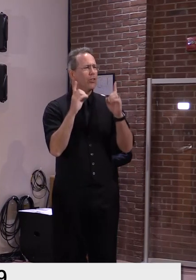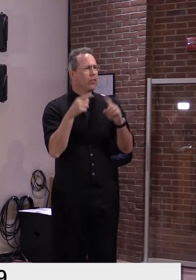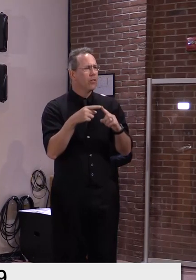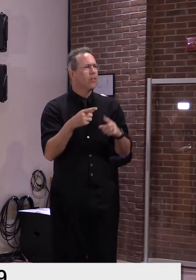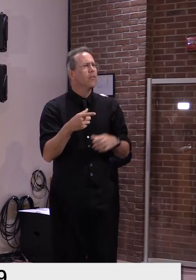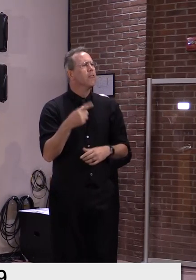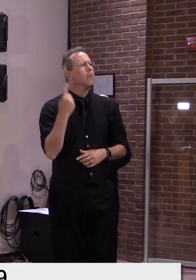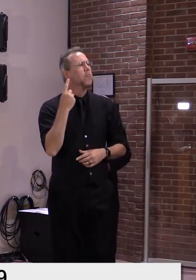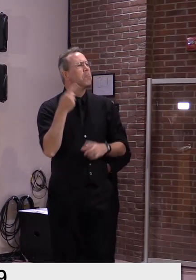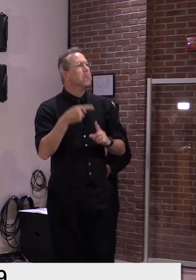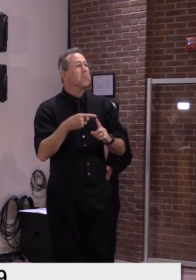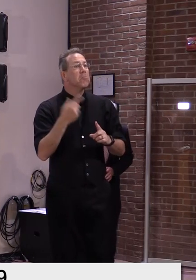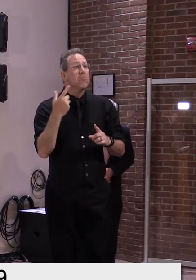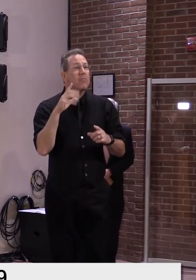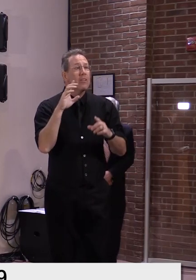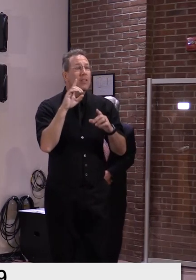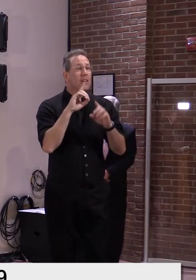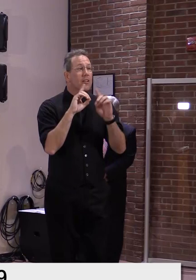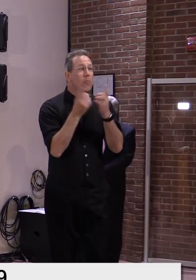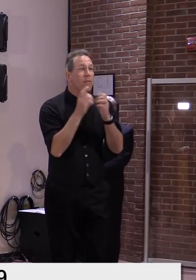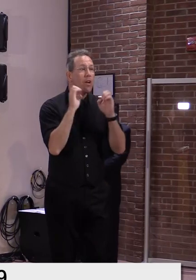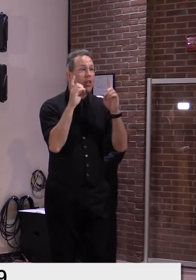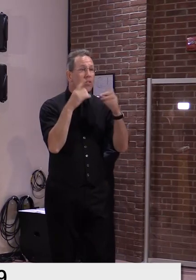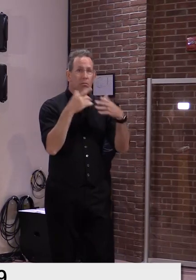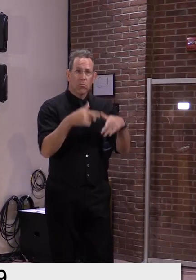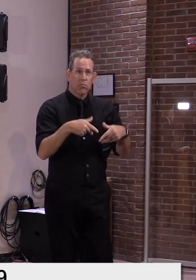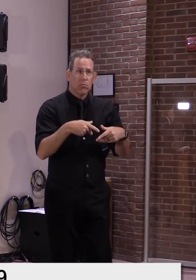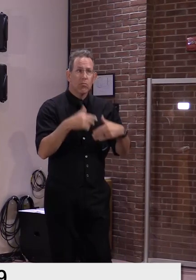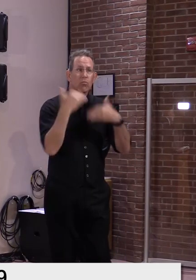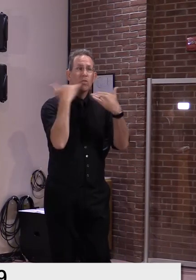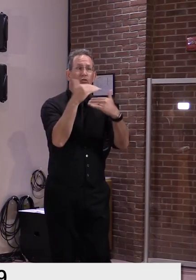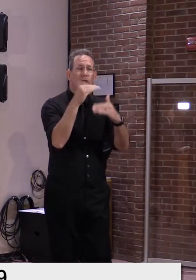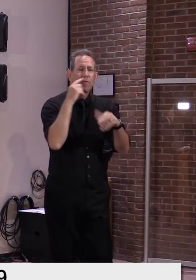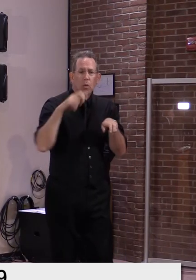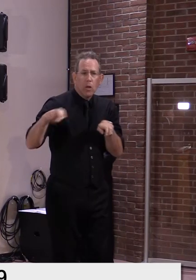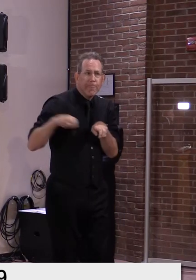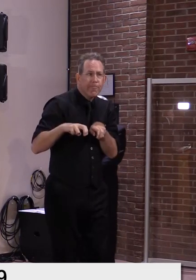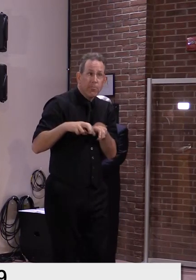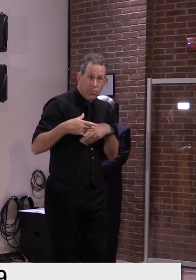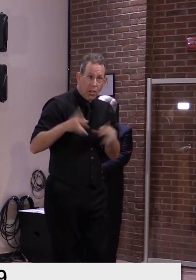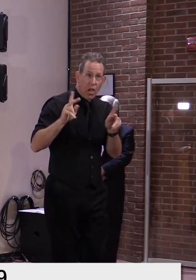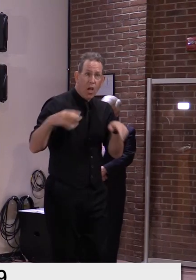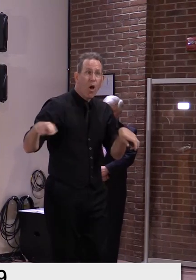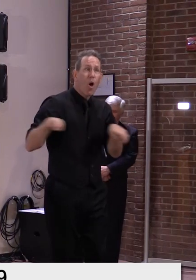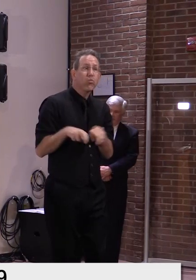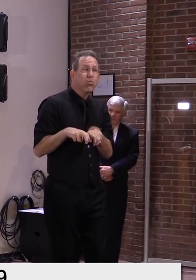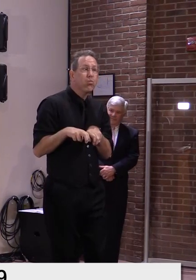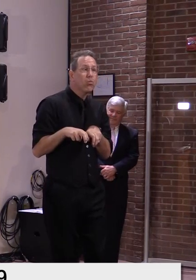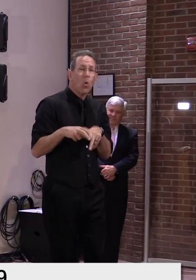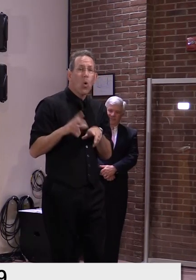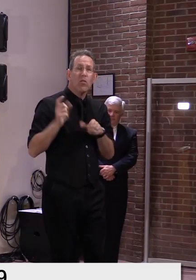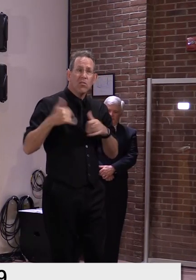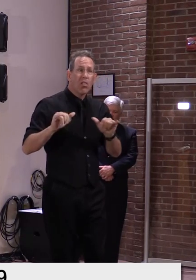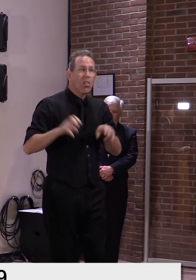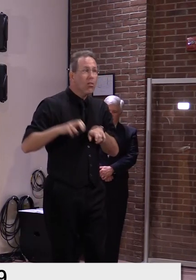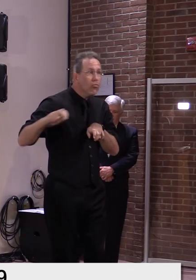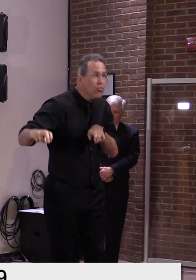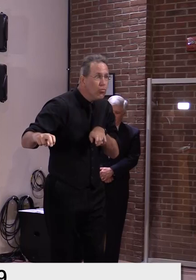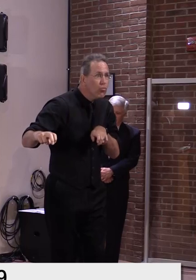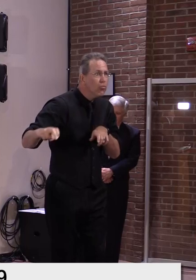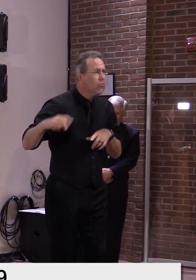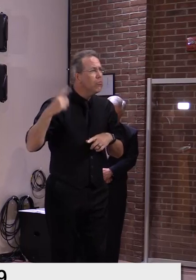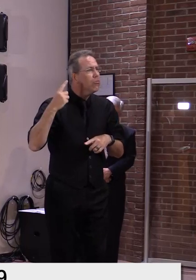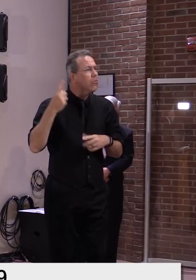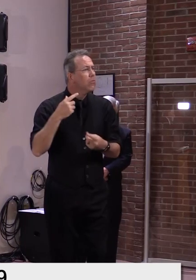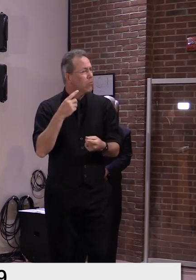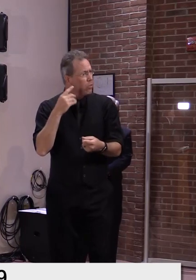outdoor year-end celebrations that occur after statewide reopening takes place? I believe the current guidelines call for